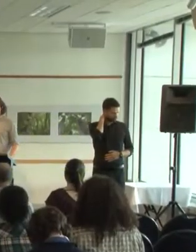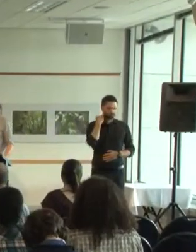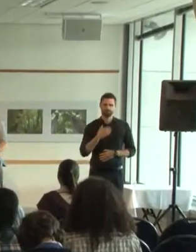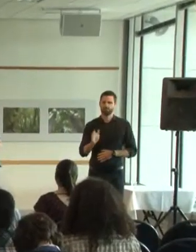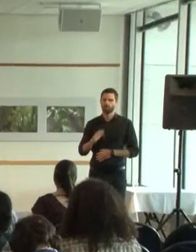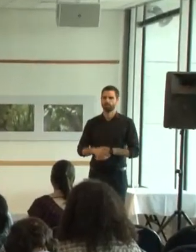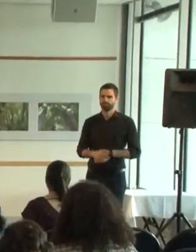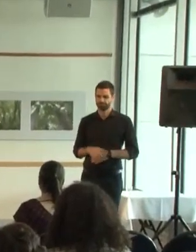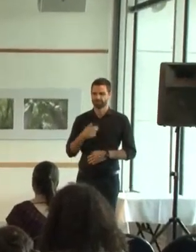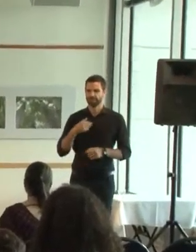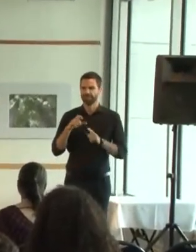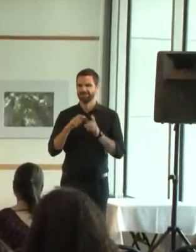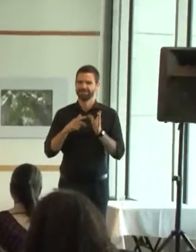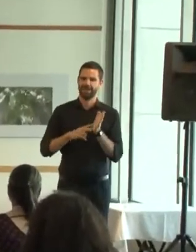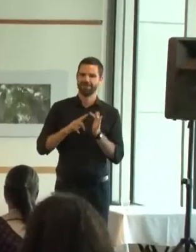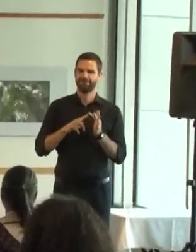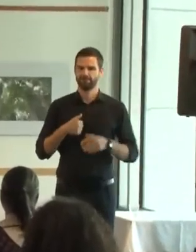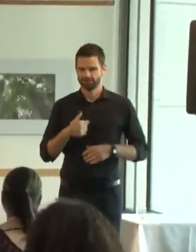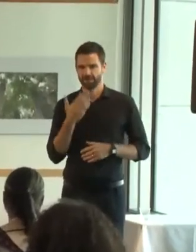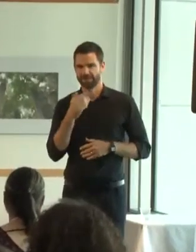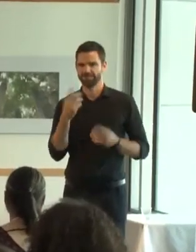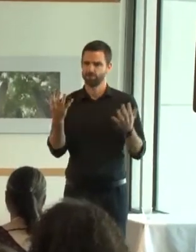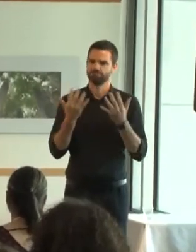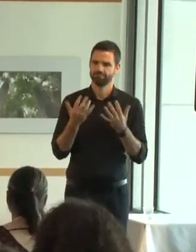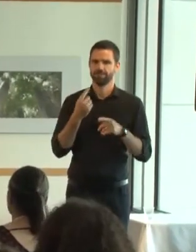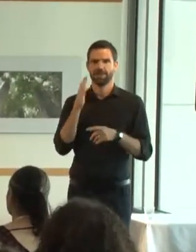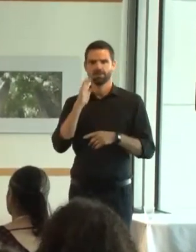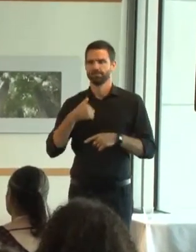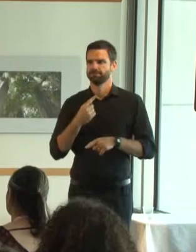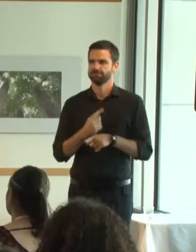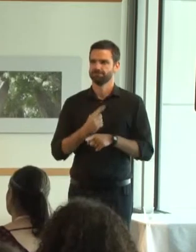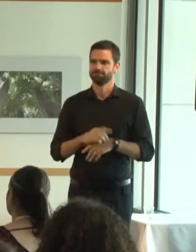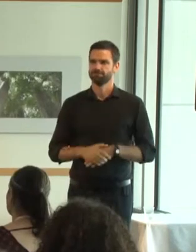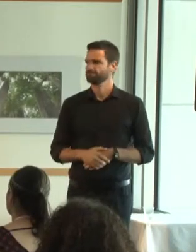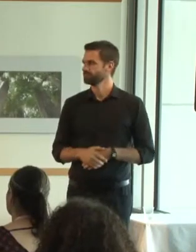Hello, I'm Dave. Thanks for coming along and having a listen to what we've got to say.